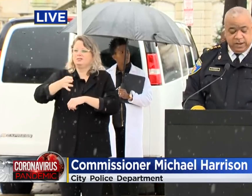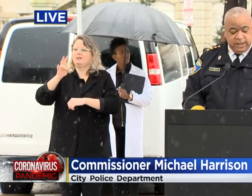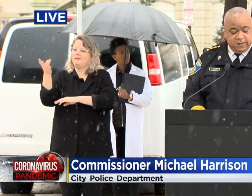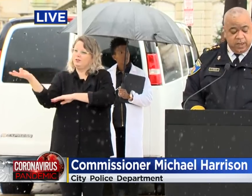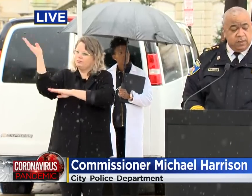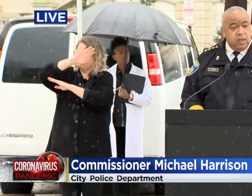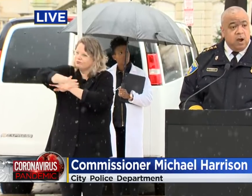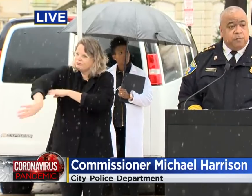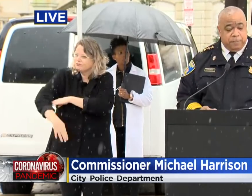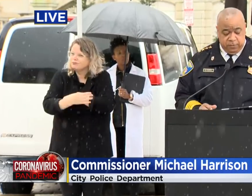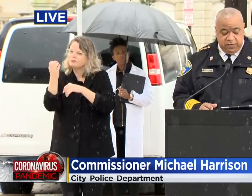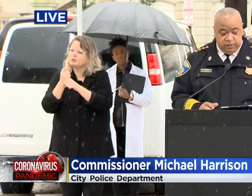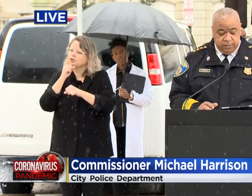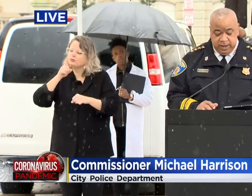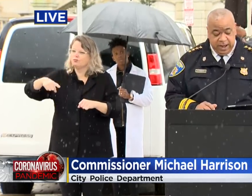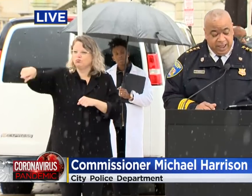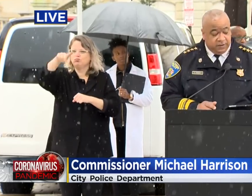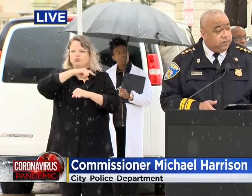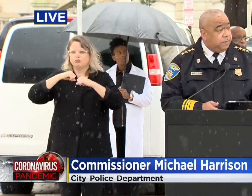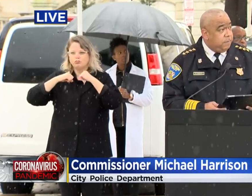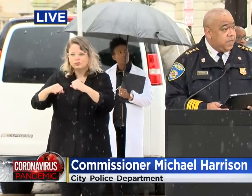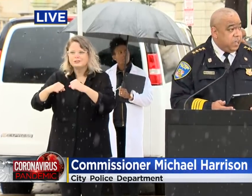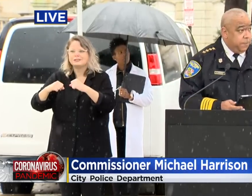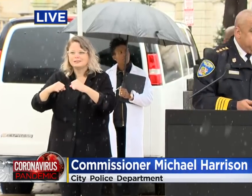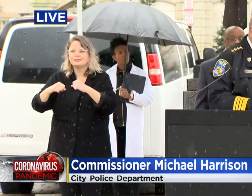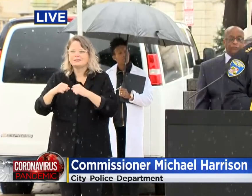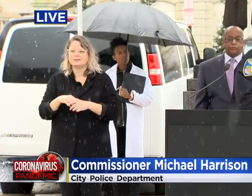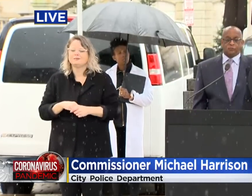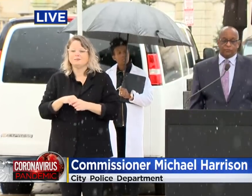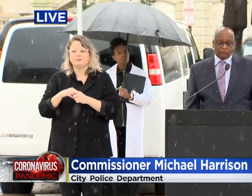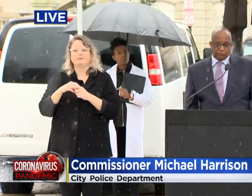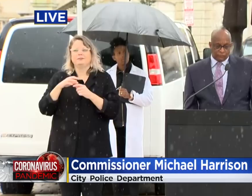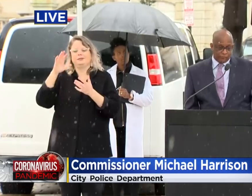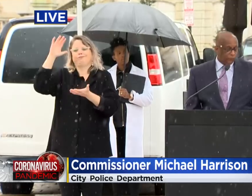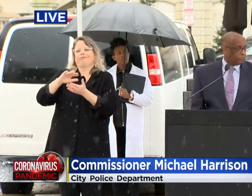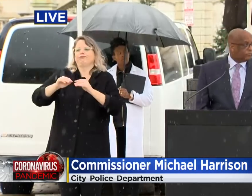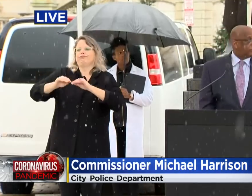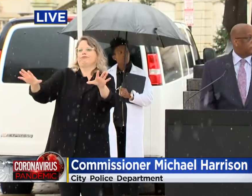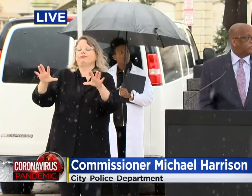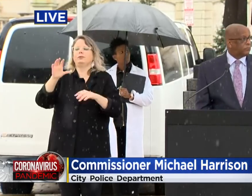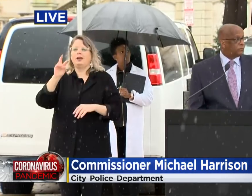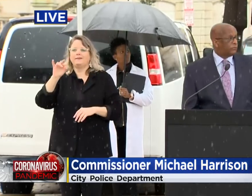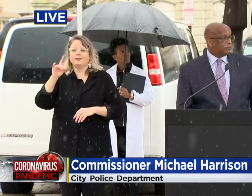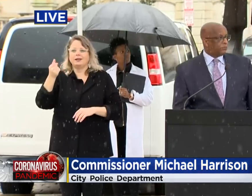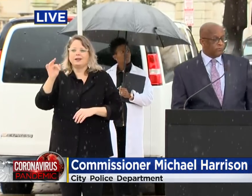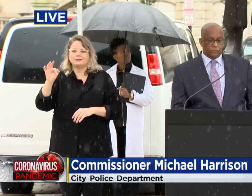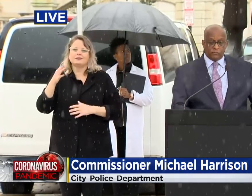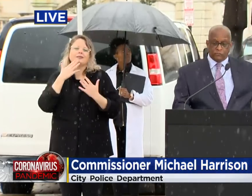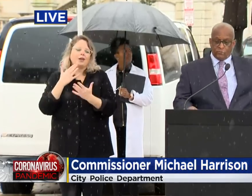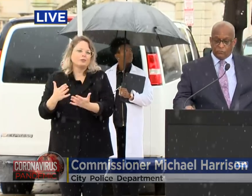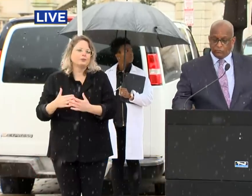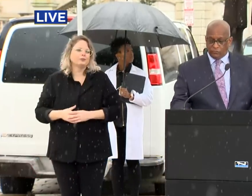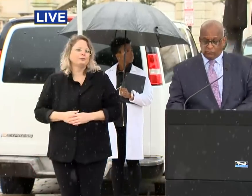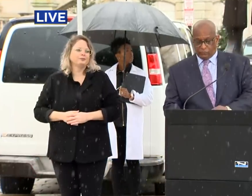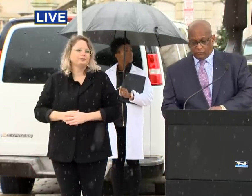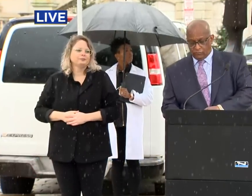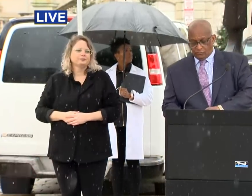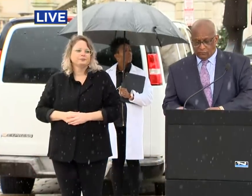with COVID-19 preparation and actions. Thank you. Commissioner, can you just clarify